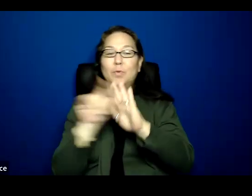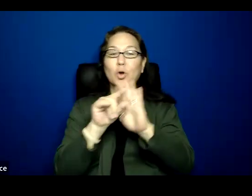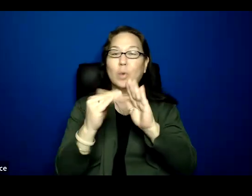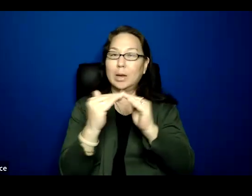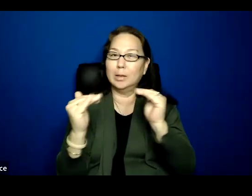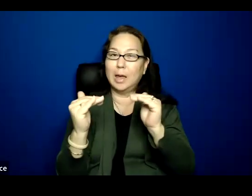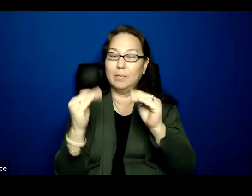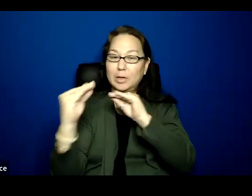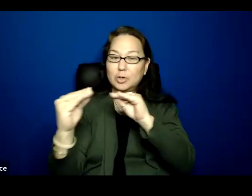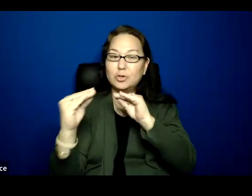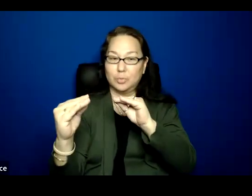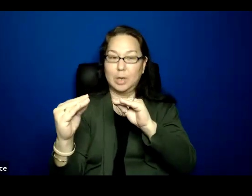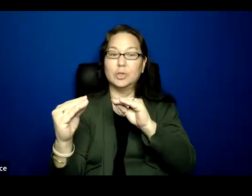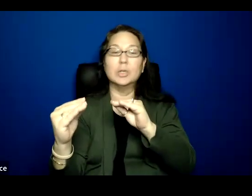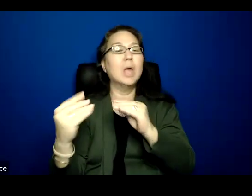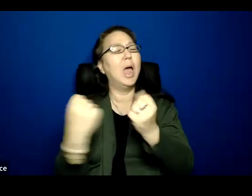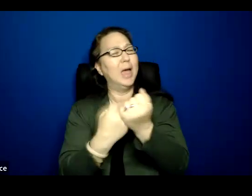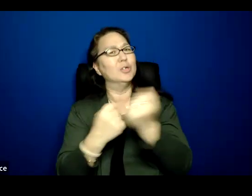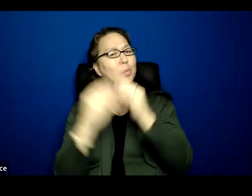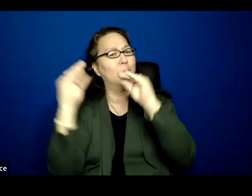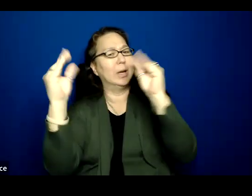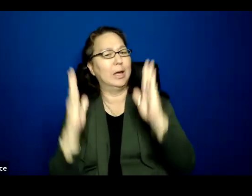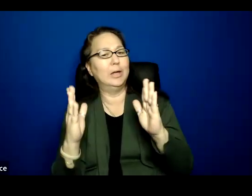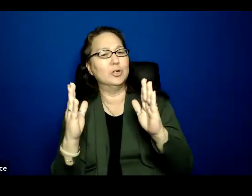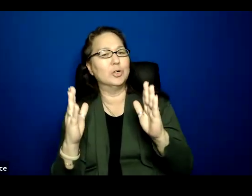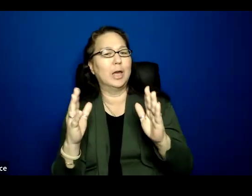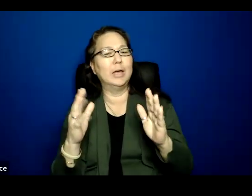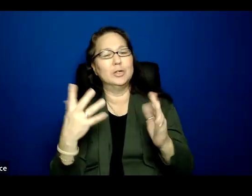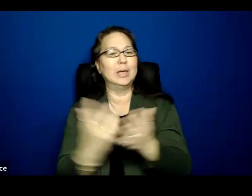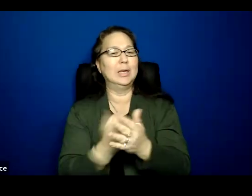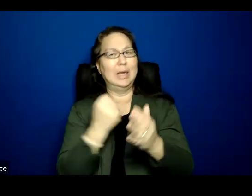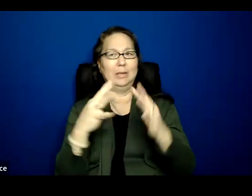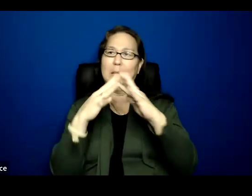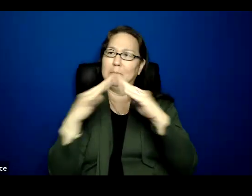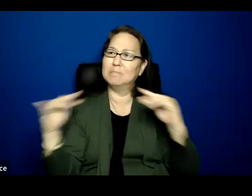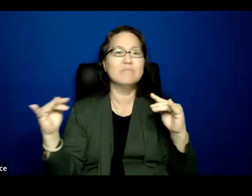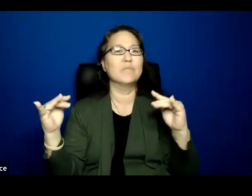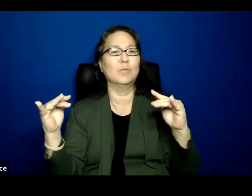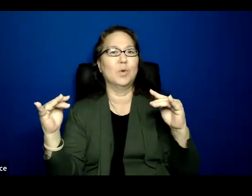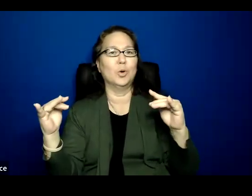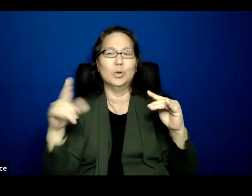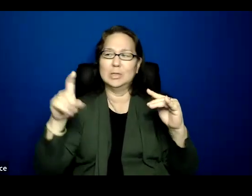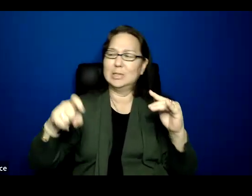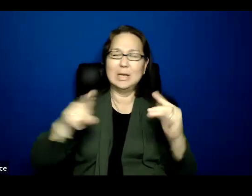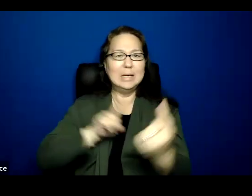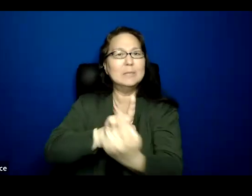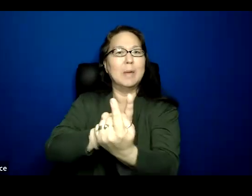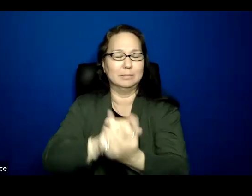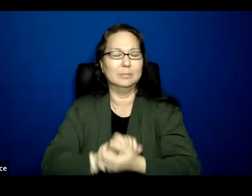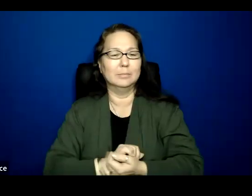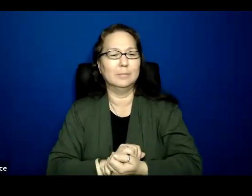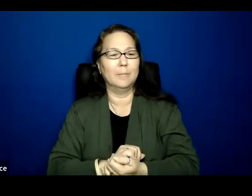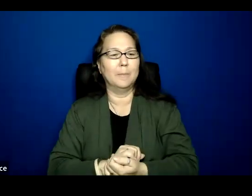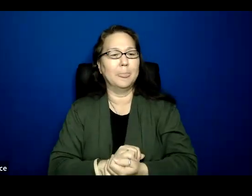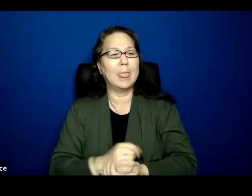We are in year 2 of our 12-hour inclusion professional learning series. Greater use of our EQL